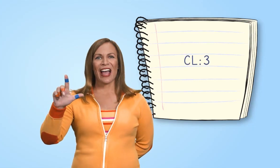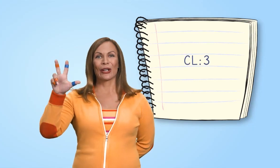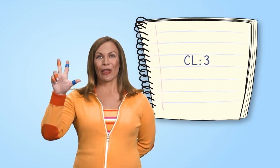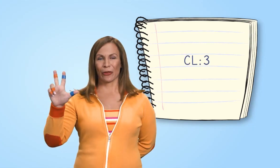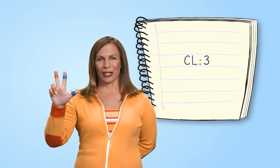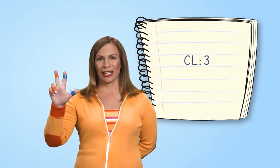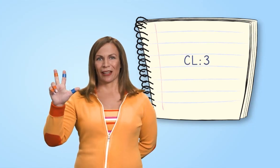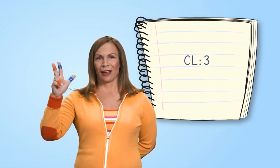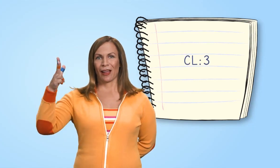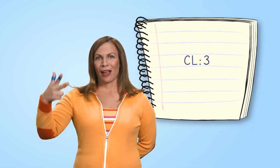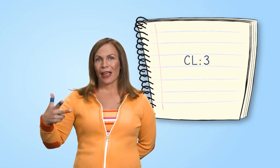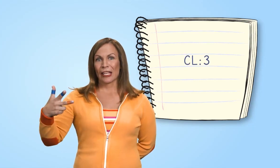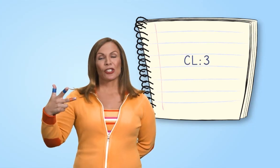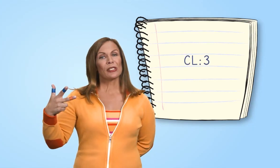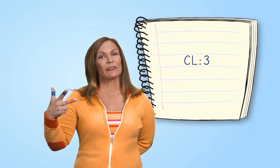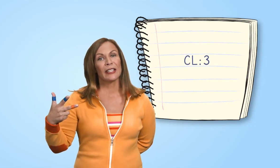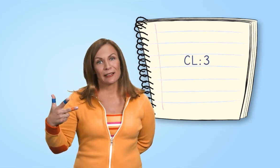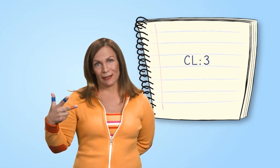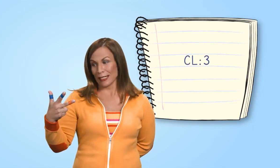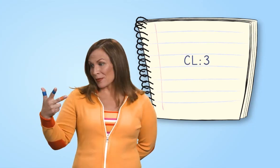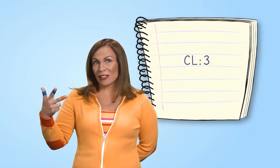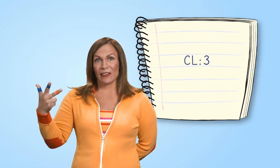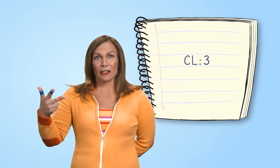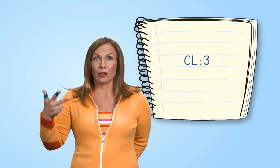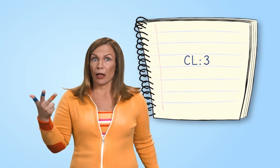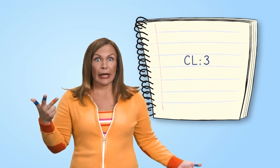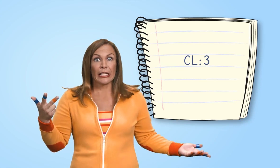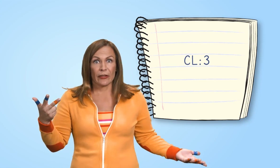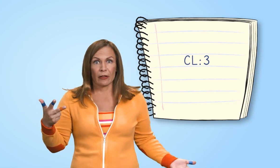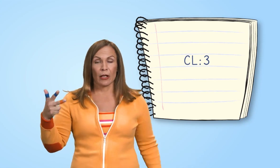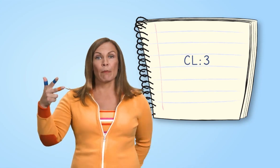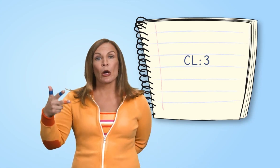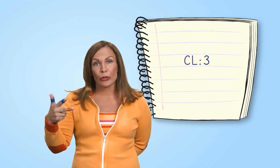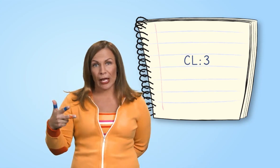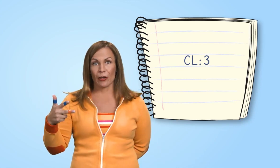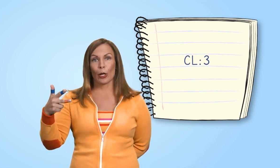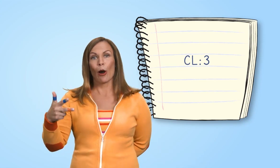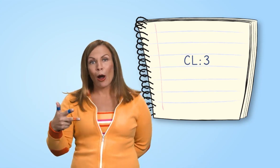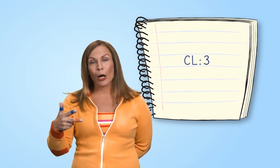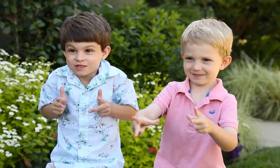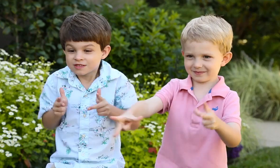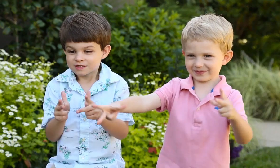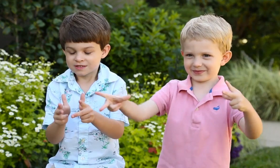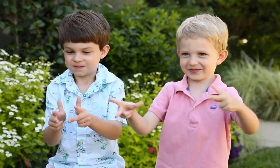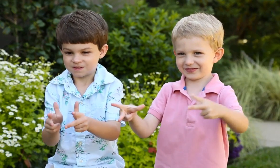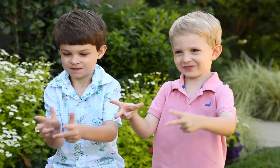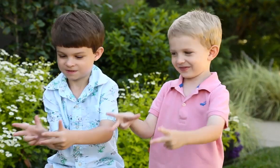Classifier 3, it shows a vehicle. It can be a vehicle, any vehicle, a motorcycle, a car, a boat, and it